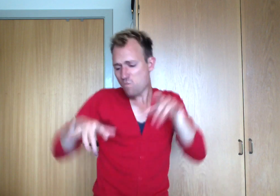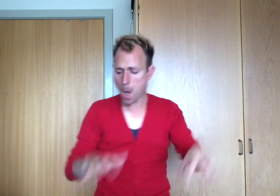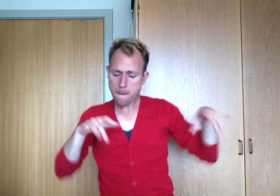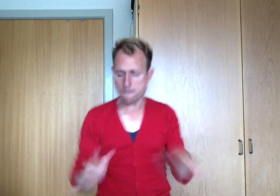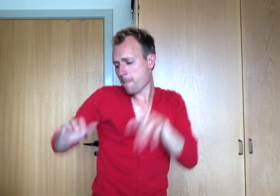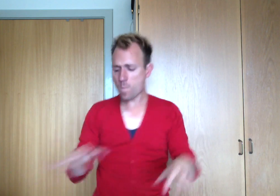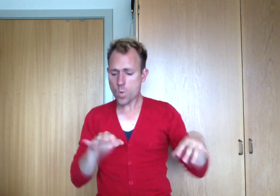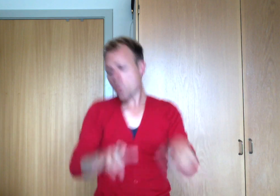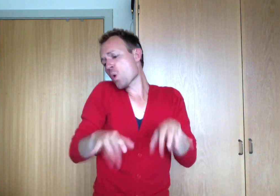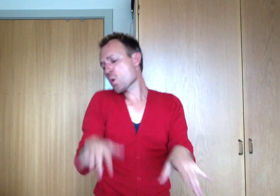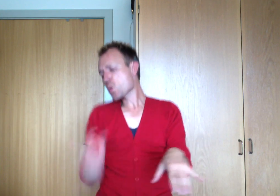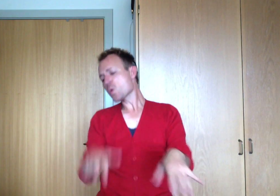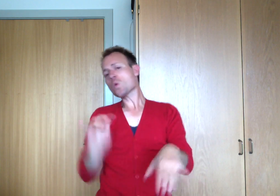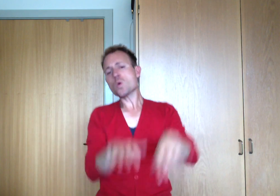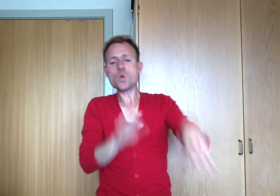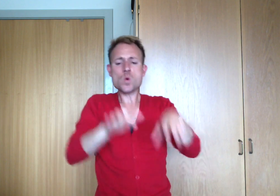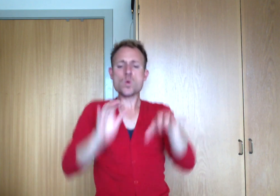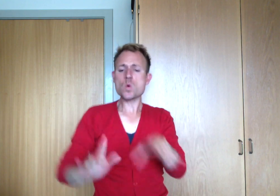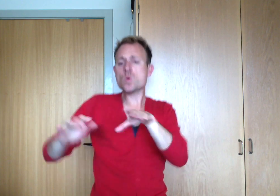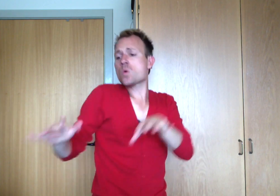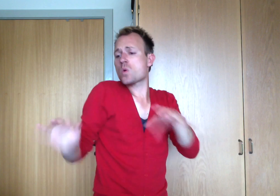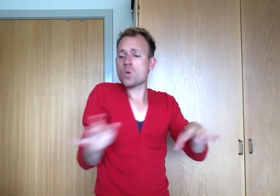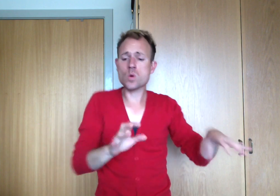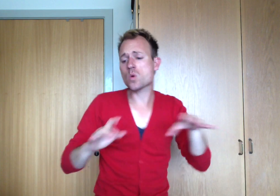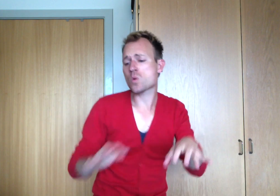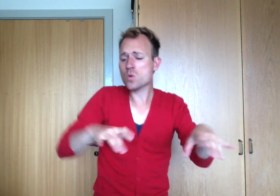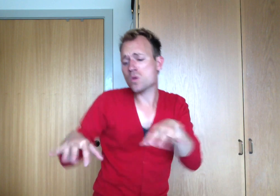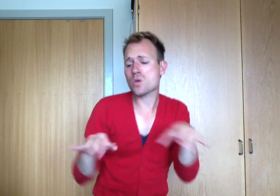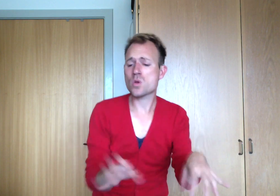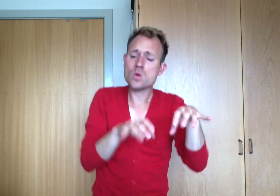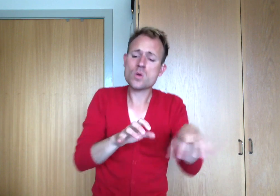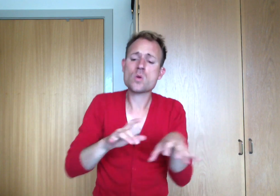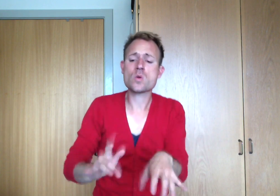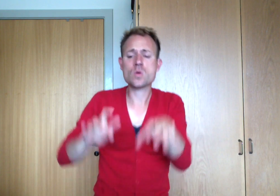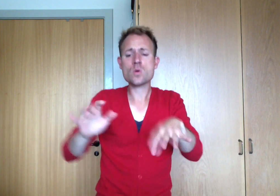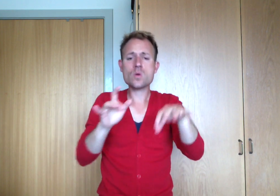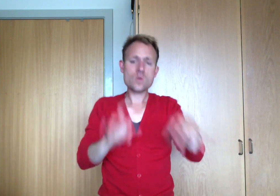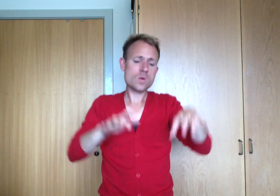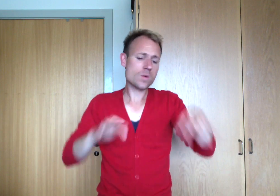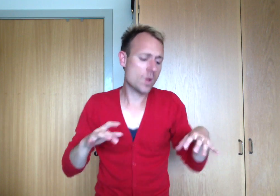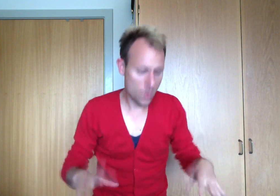me